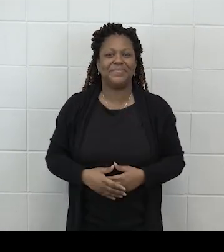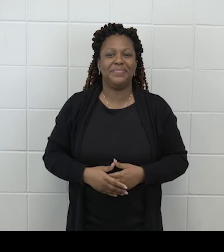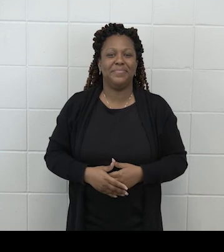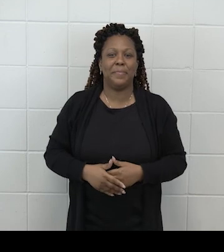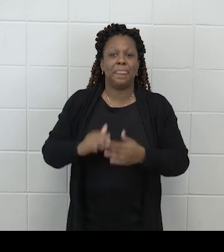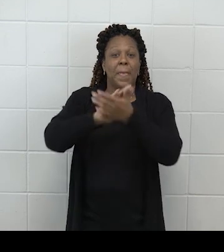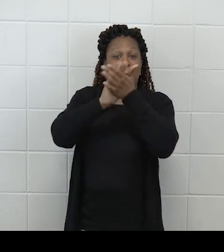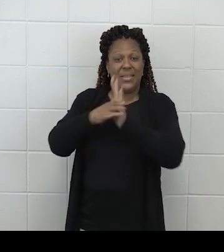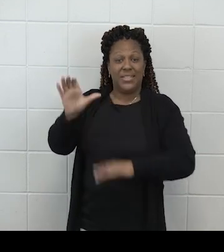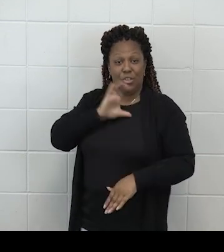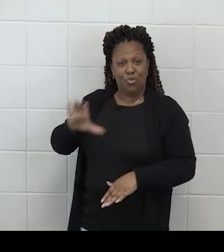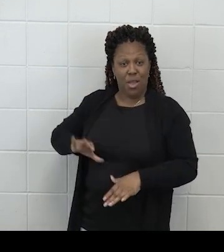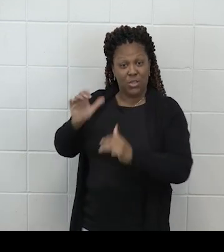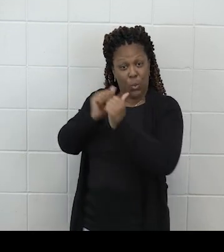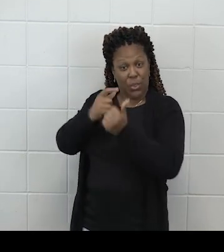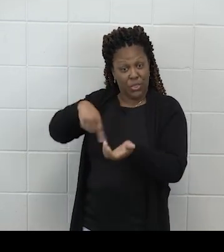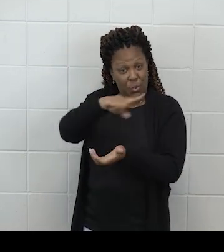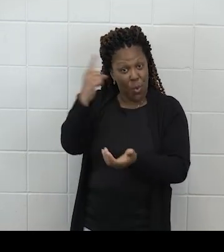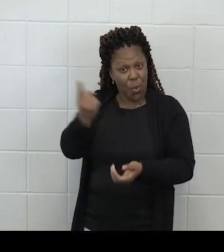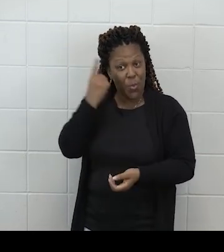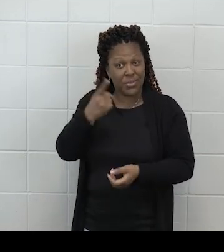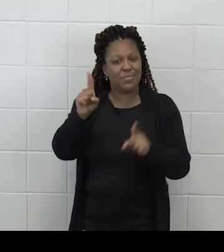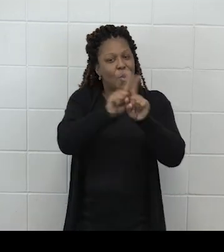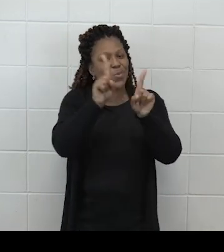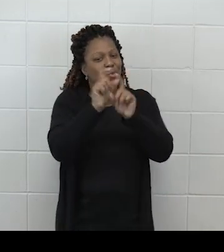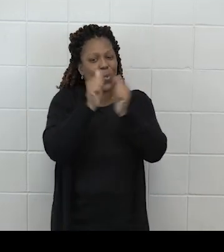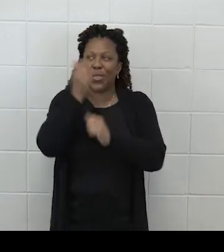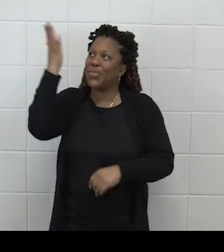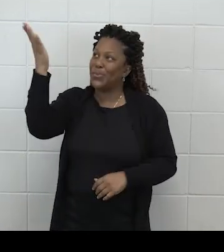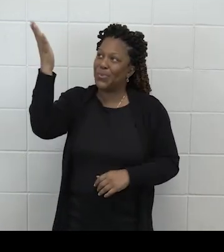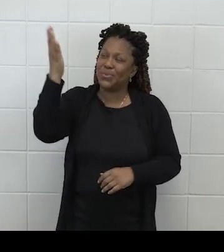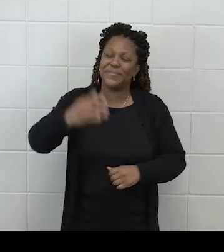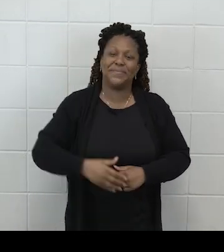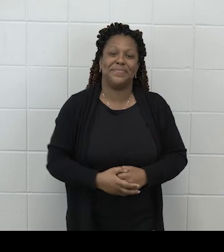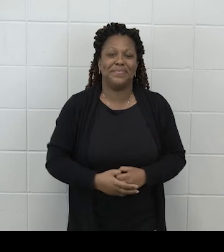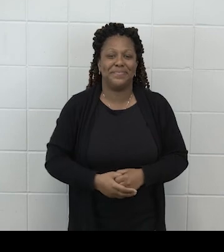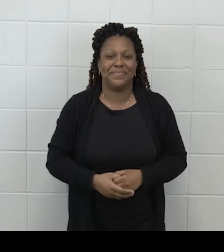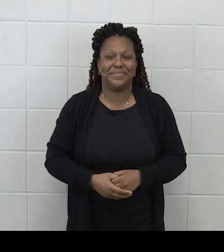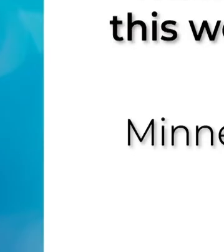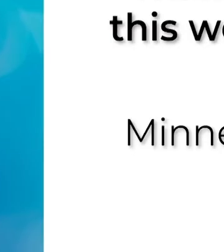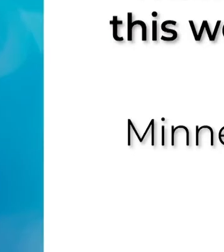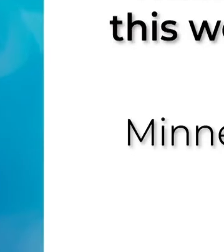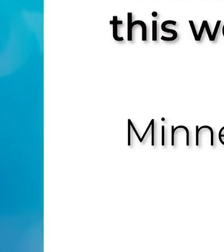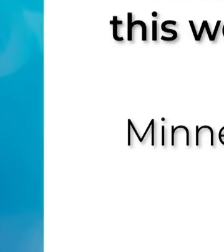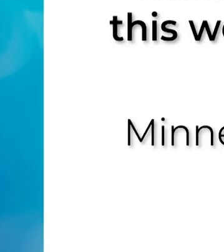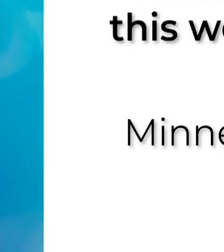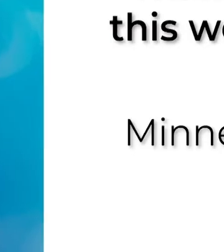of Christ be with you always. Also with you. My God is awesome. My God.